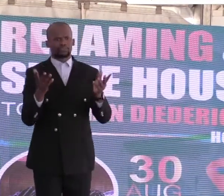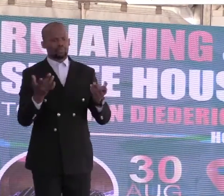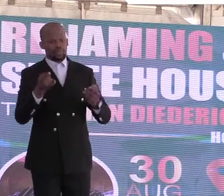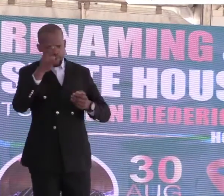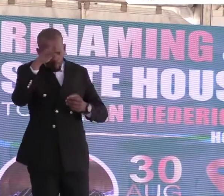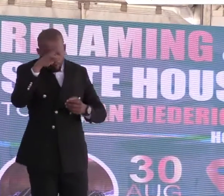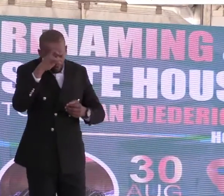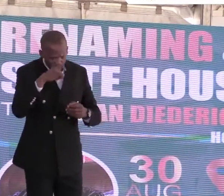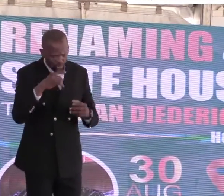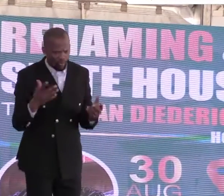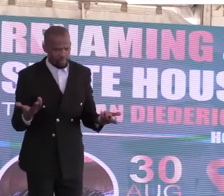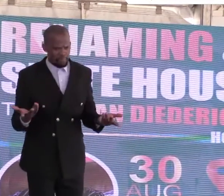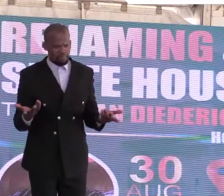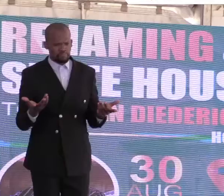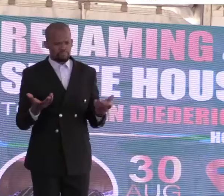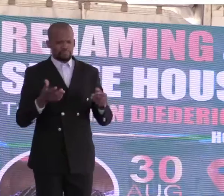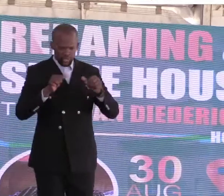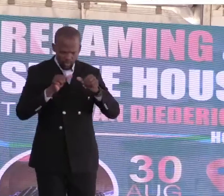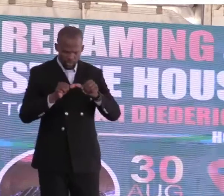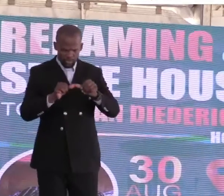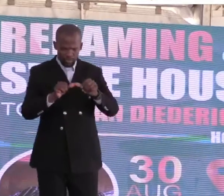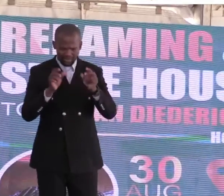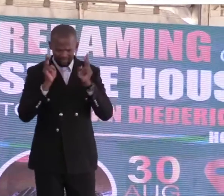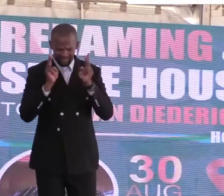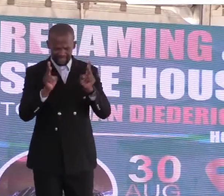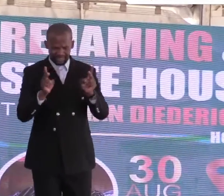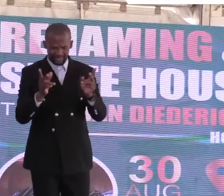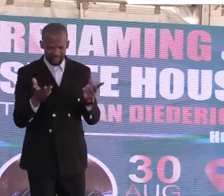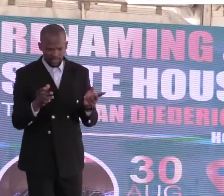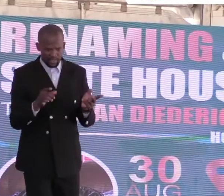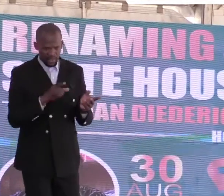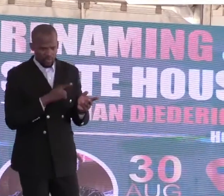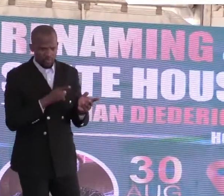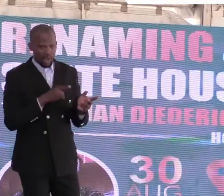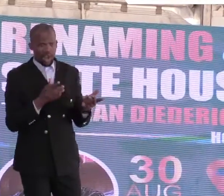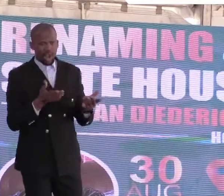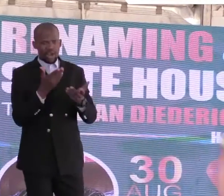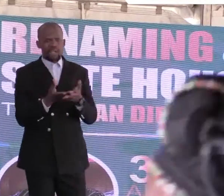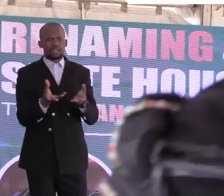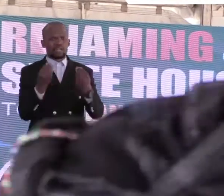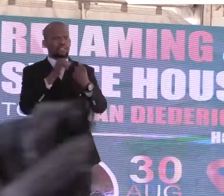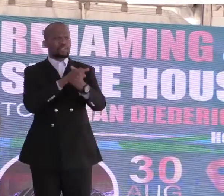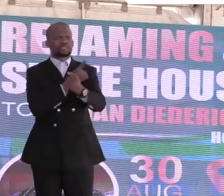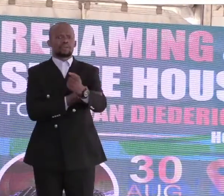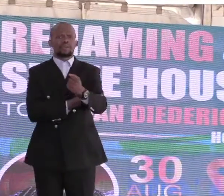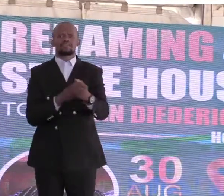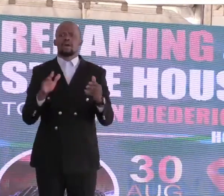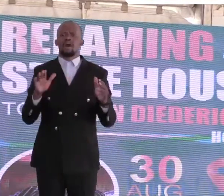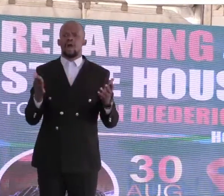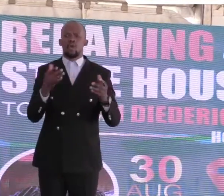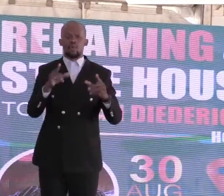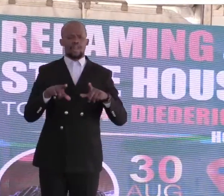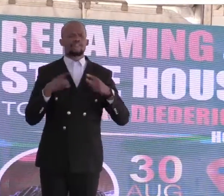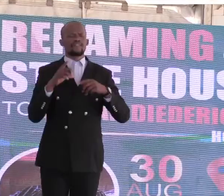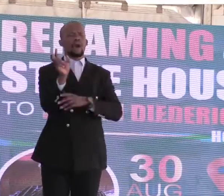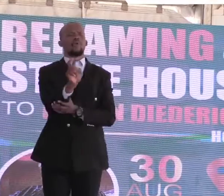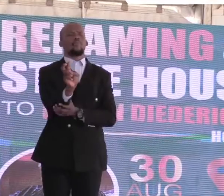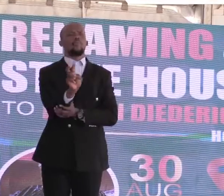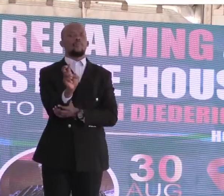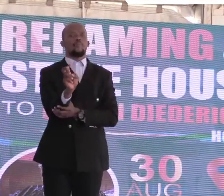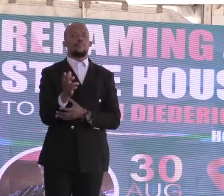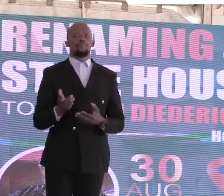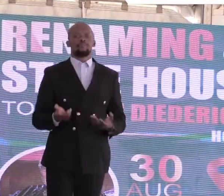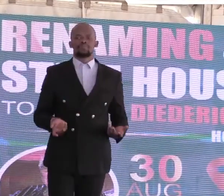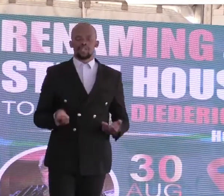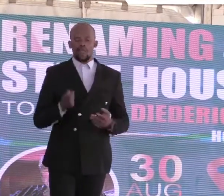wisdom and continuously visit her so that we may draw strength from how she has lived a